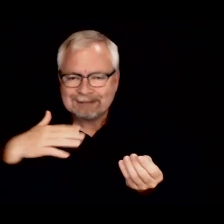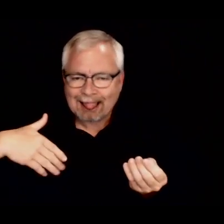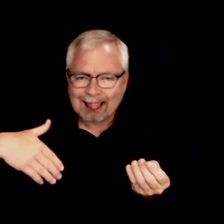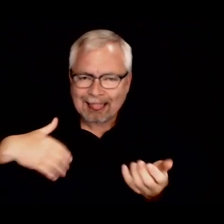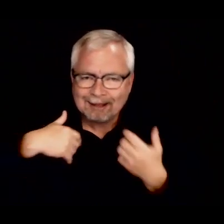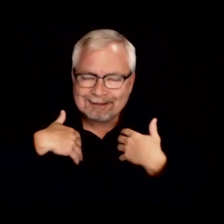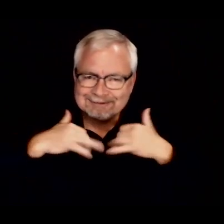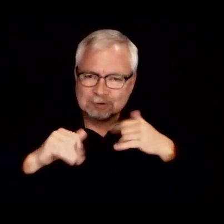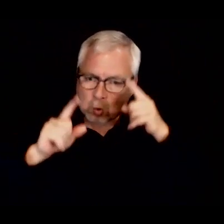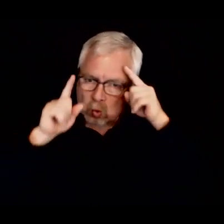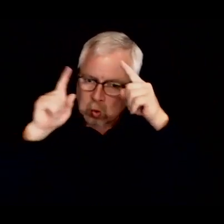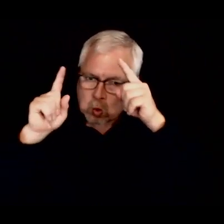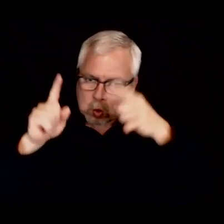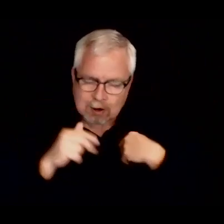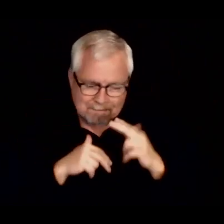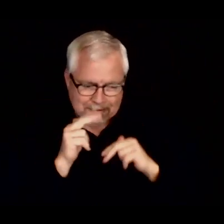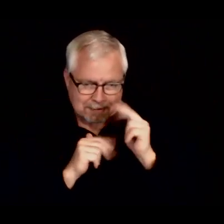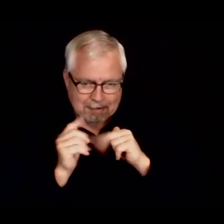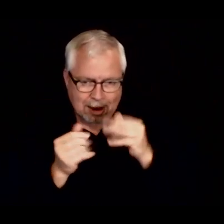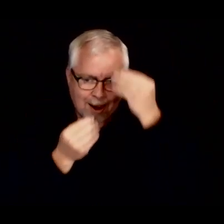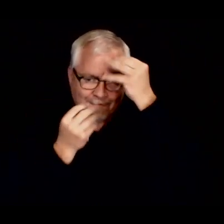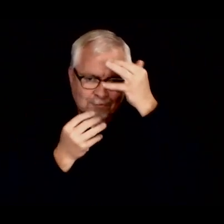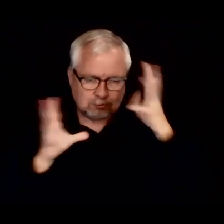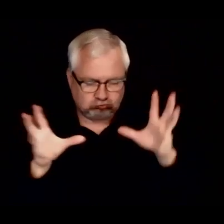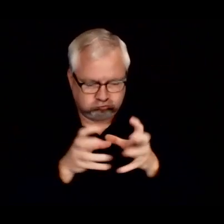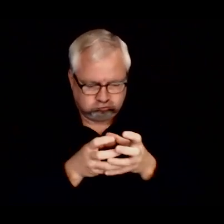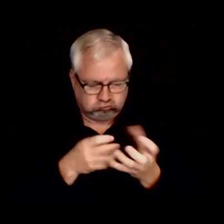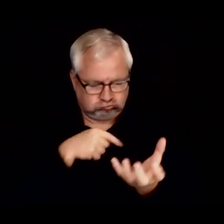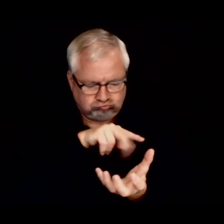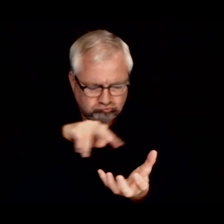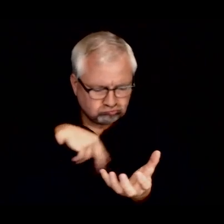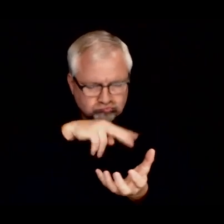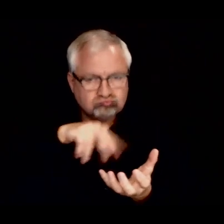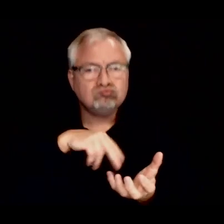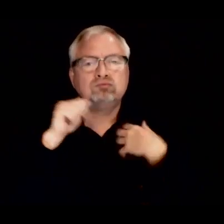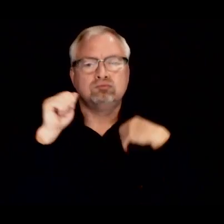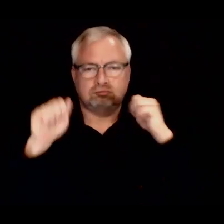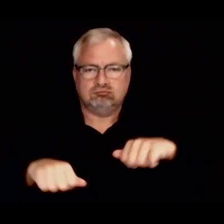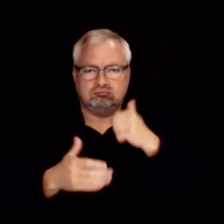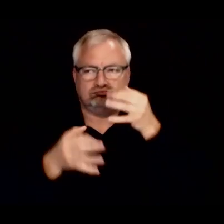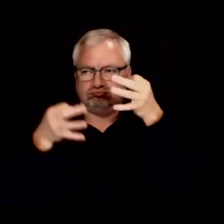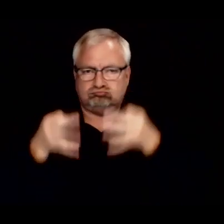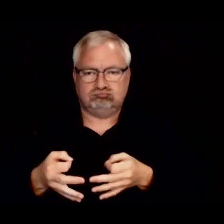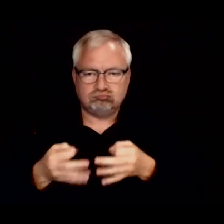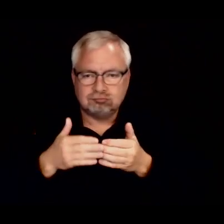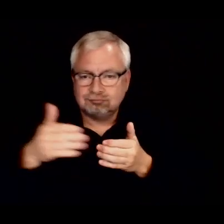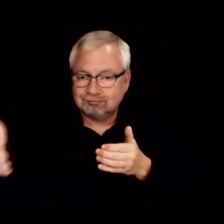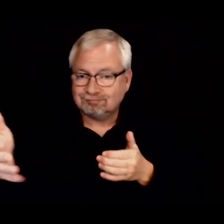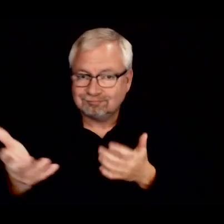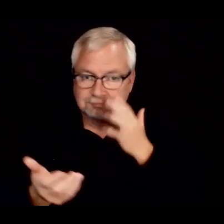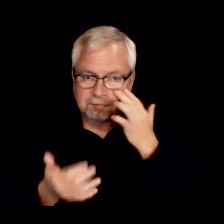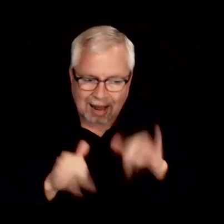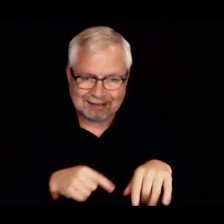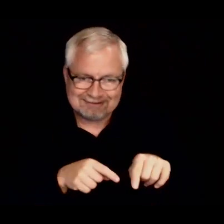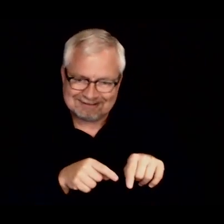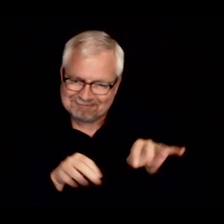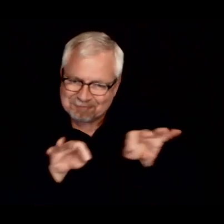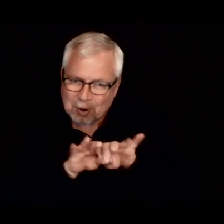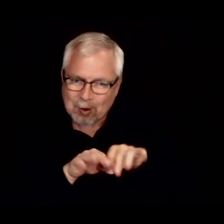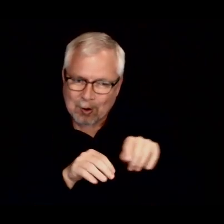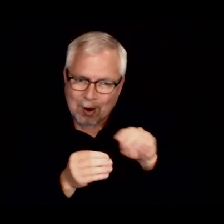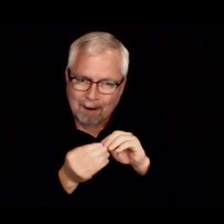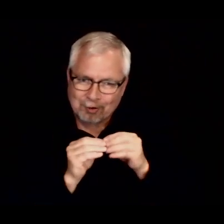our goal to be able to give a little bit more definitive guidance, but just continued scenario